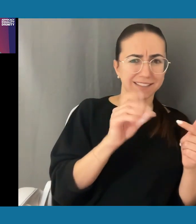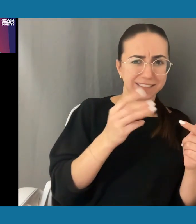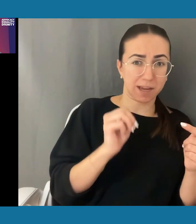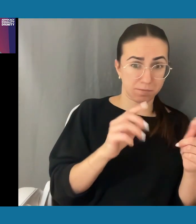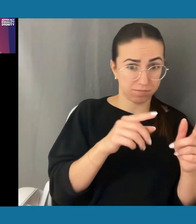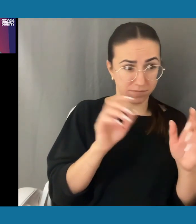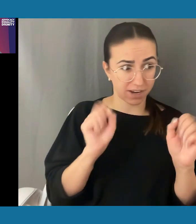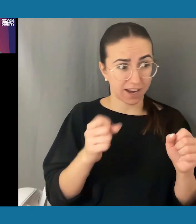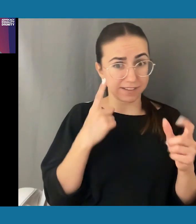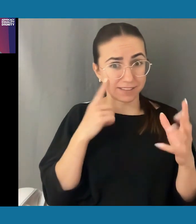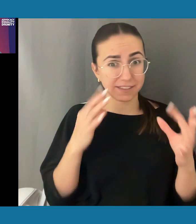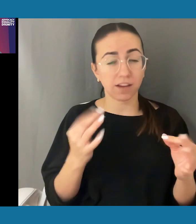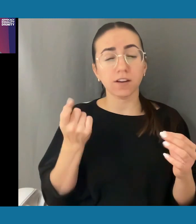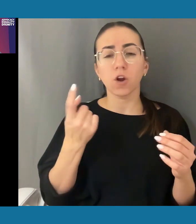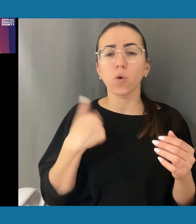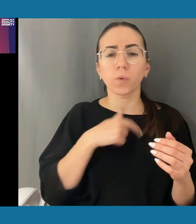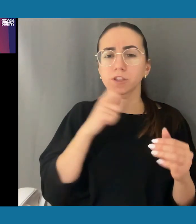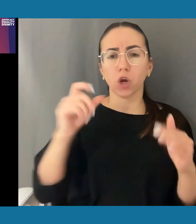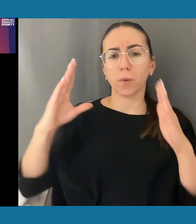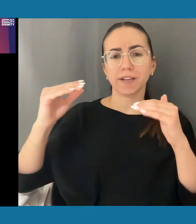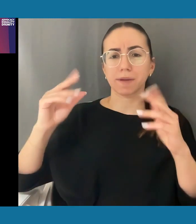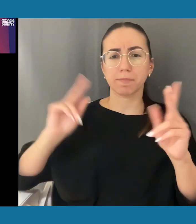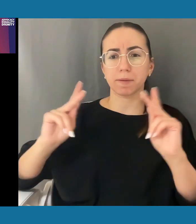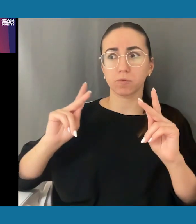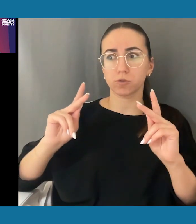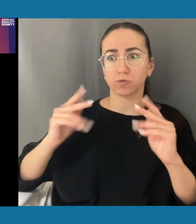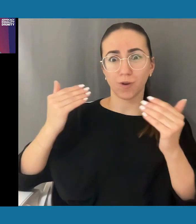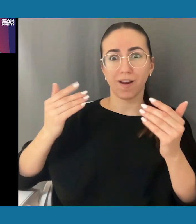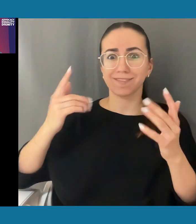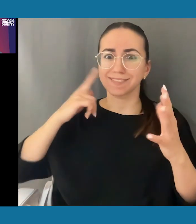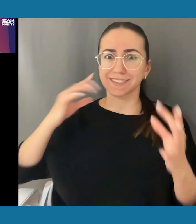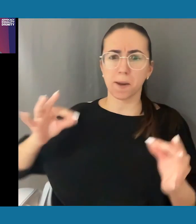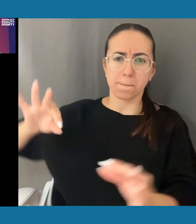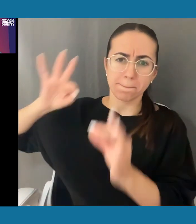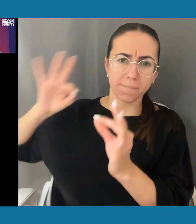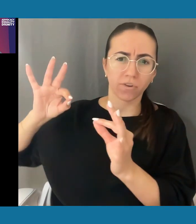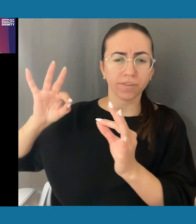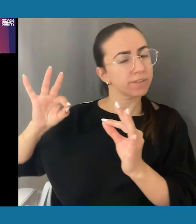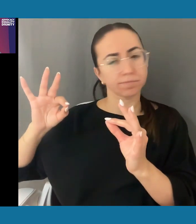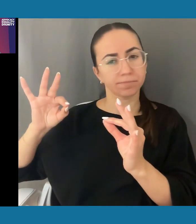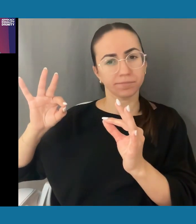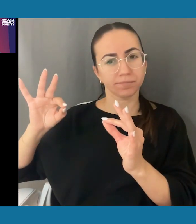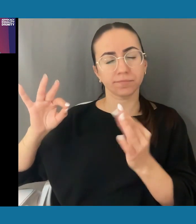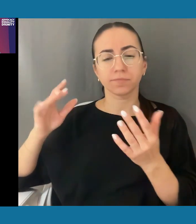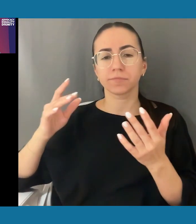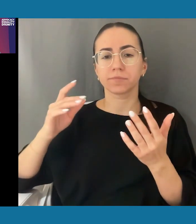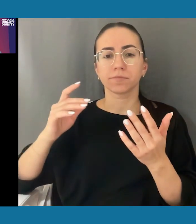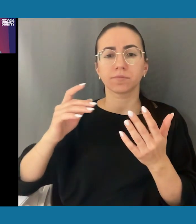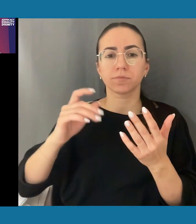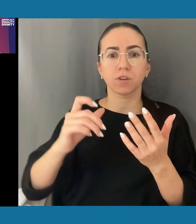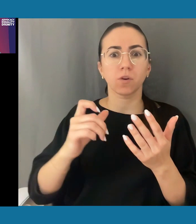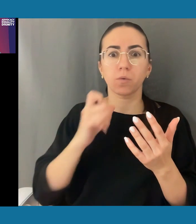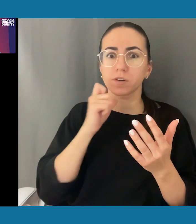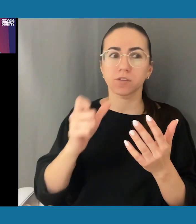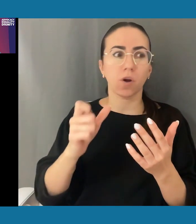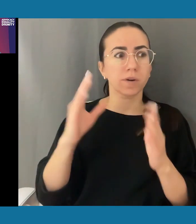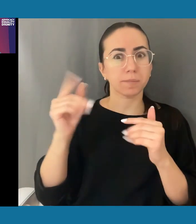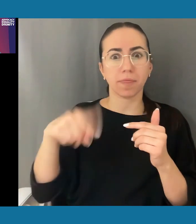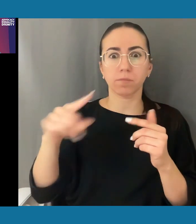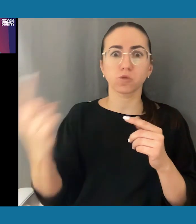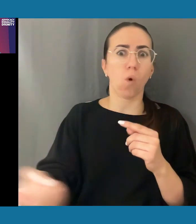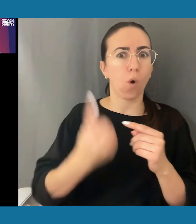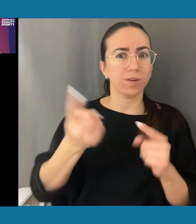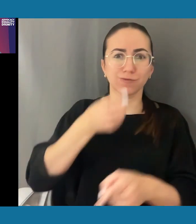perfect decisions. We don't expect people to always make the exact right decision. we don't expect people to always make very